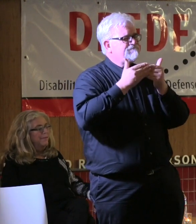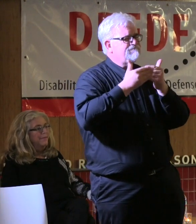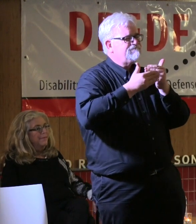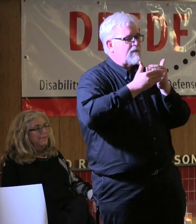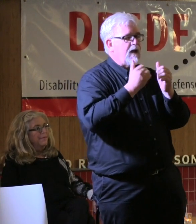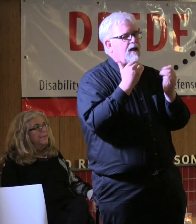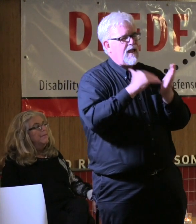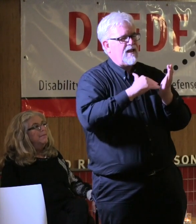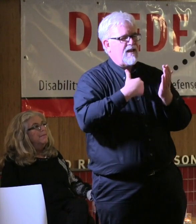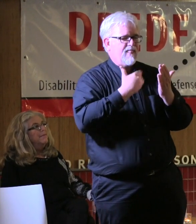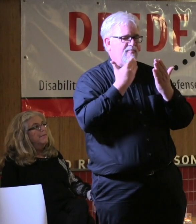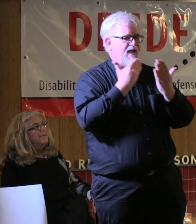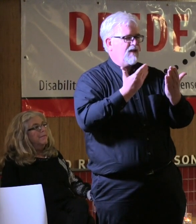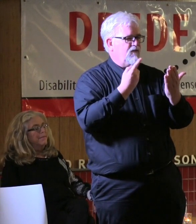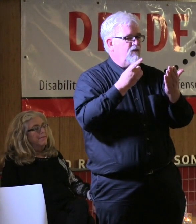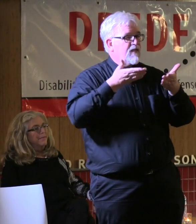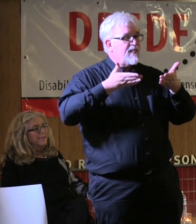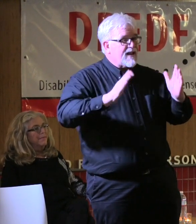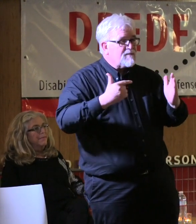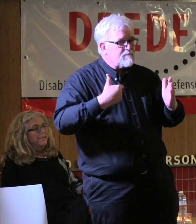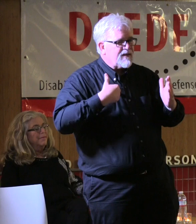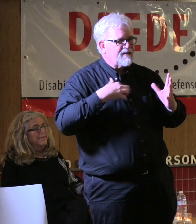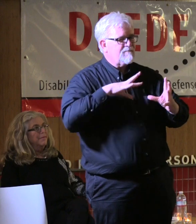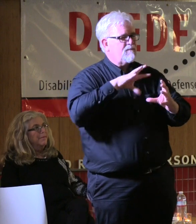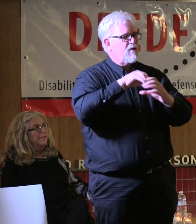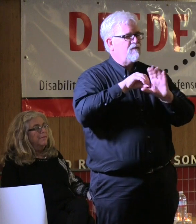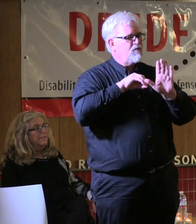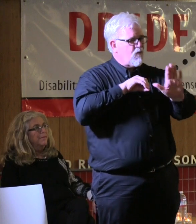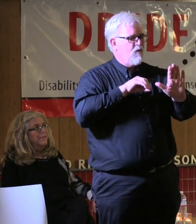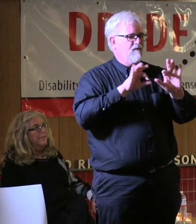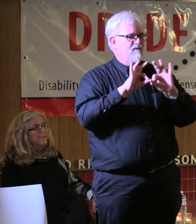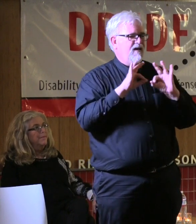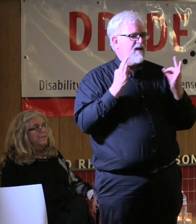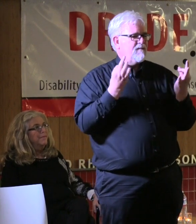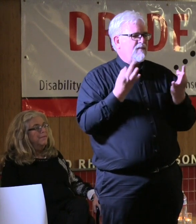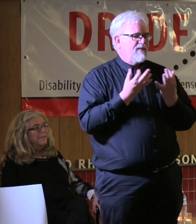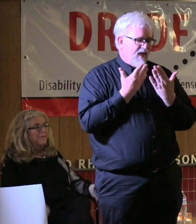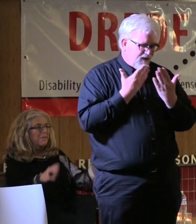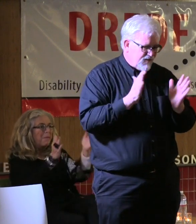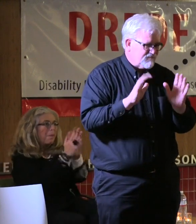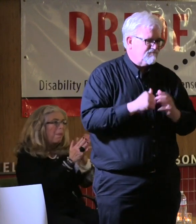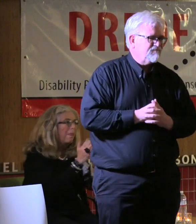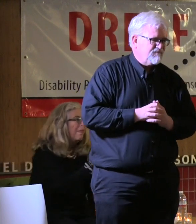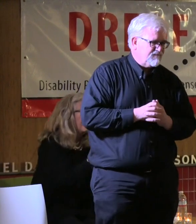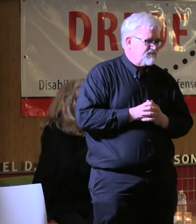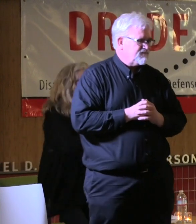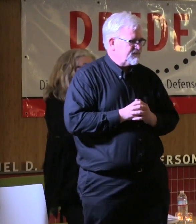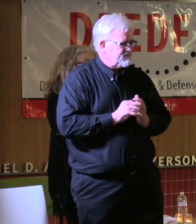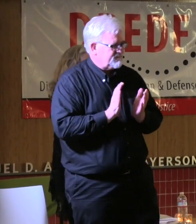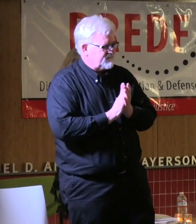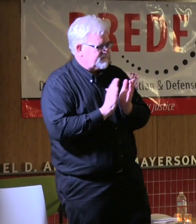you for letting me be a part of your family. Thank you.